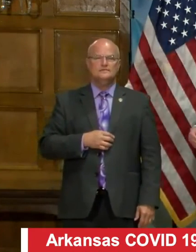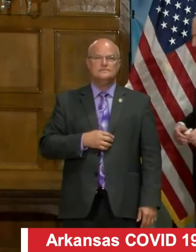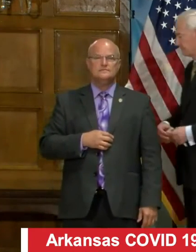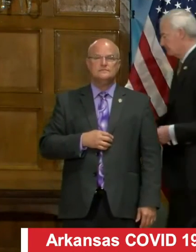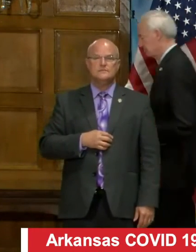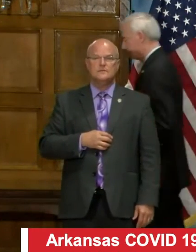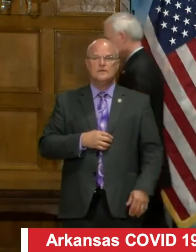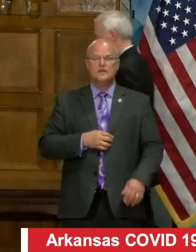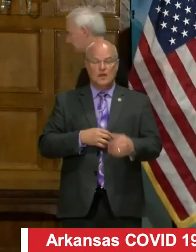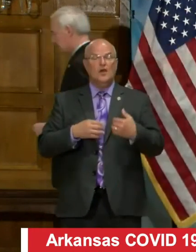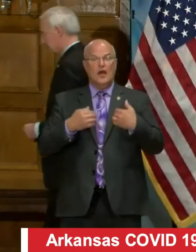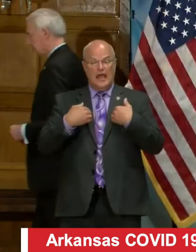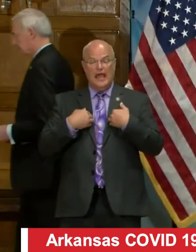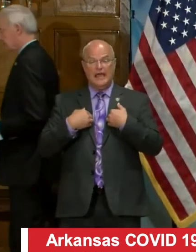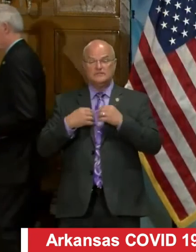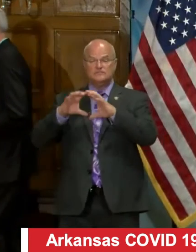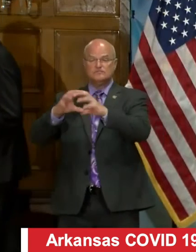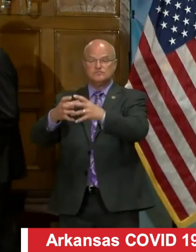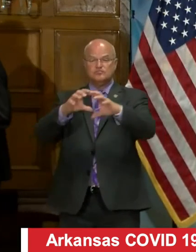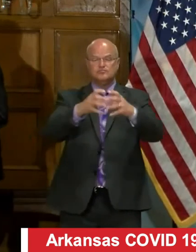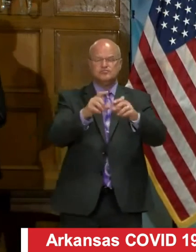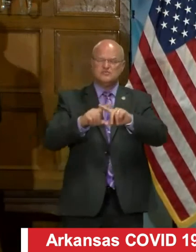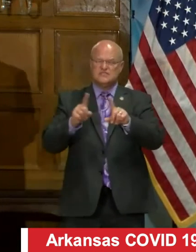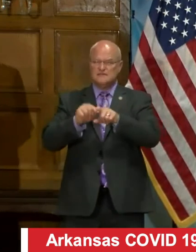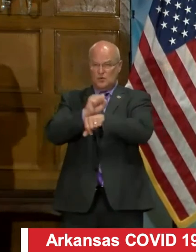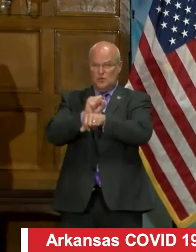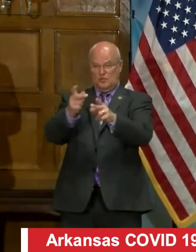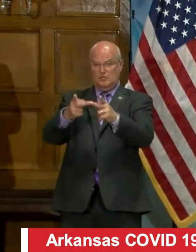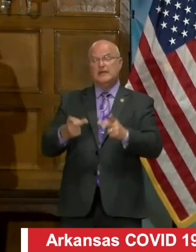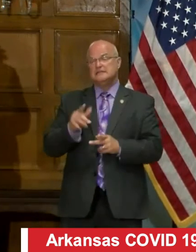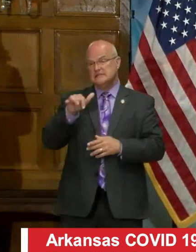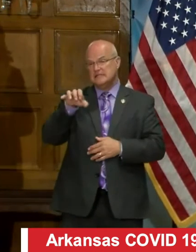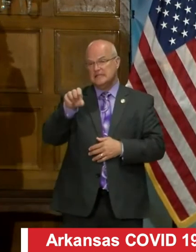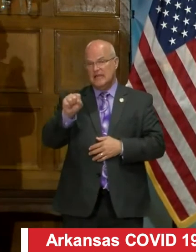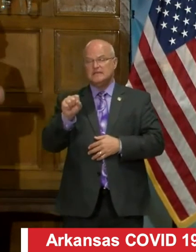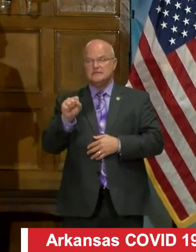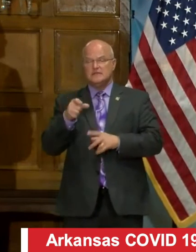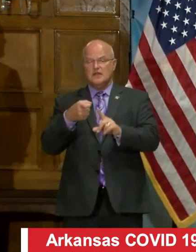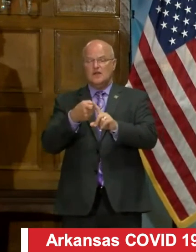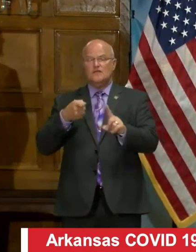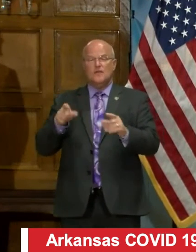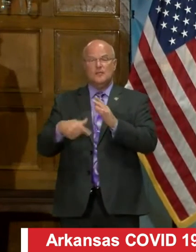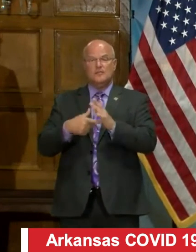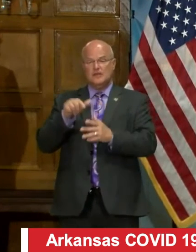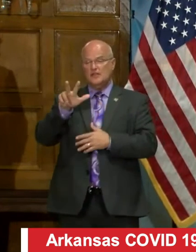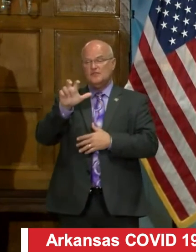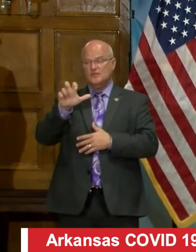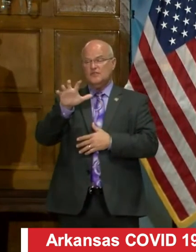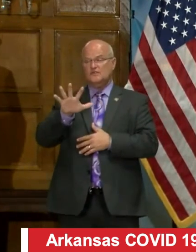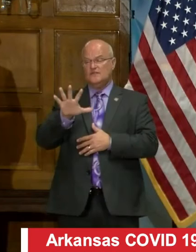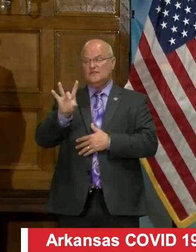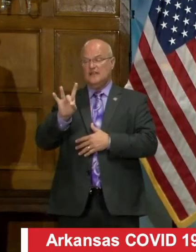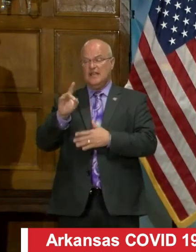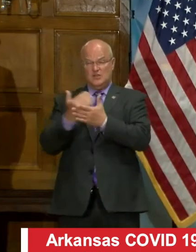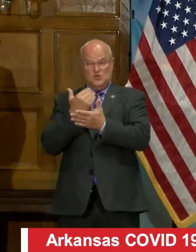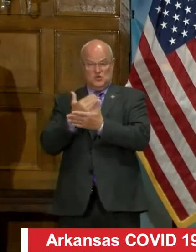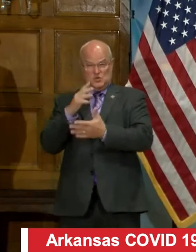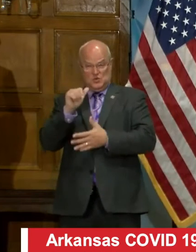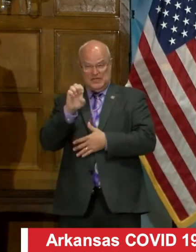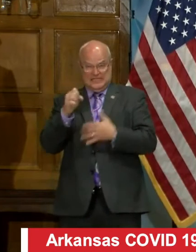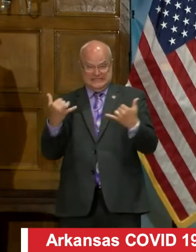We have, of course, had clusters in a number of different workplaces. Of these 358 new